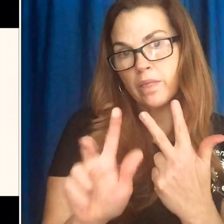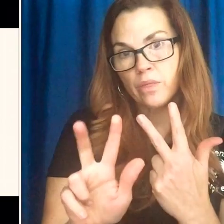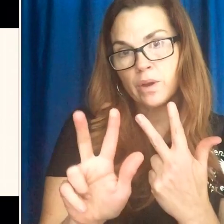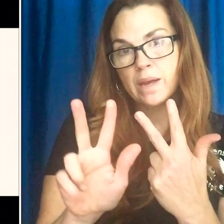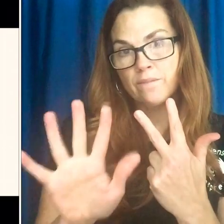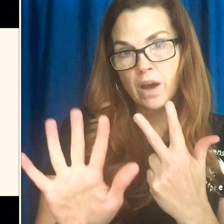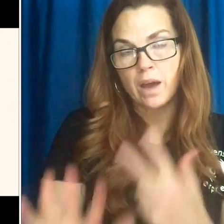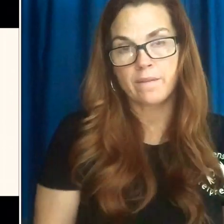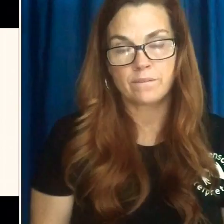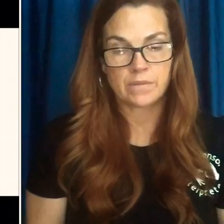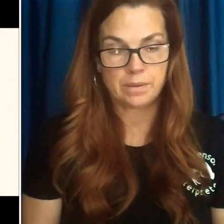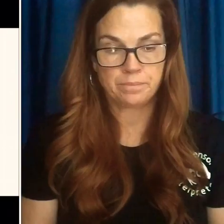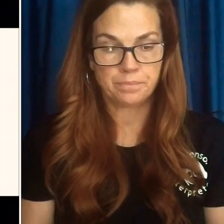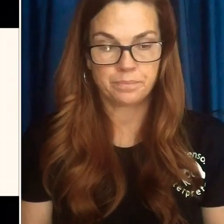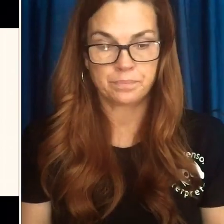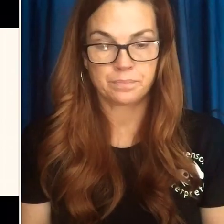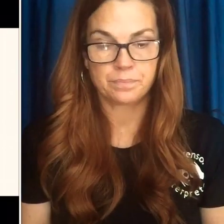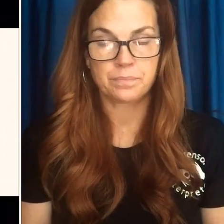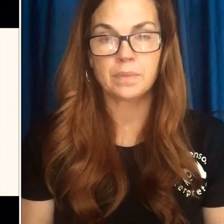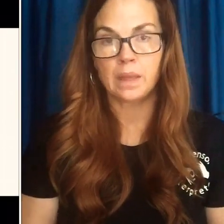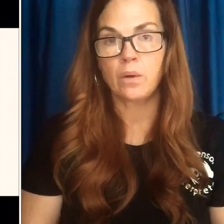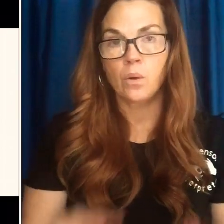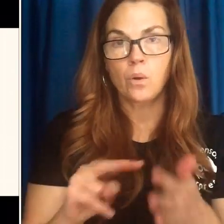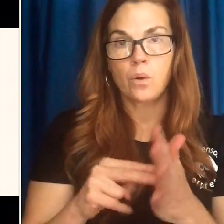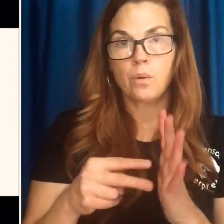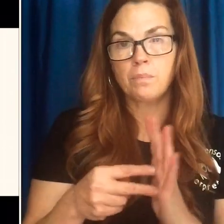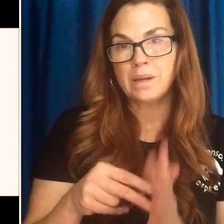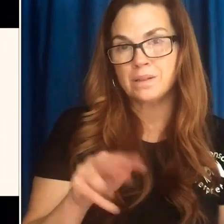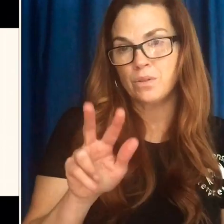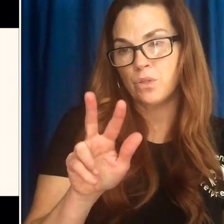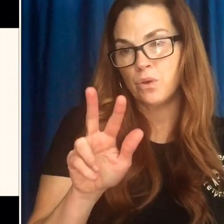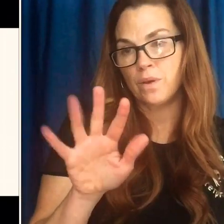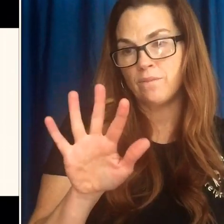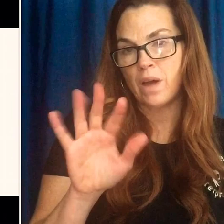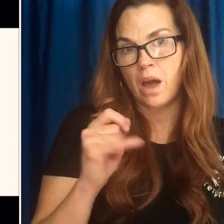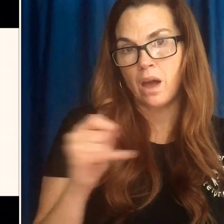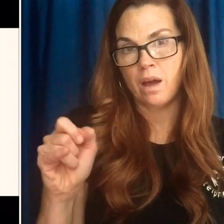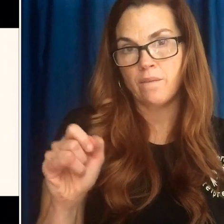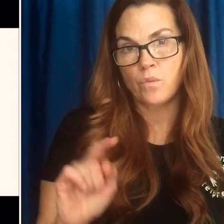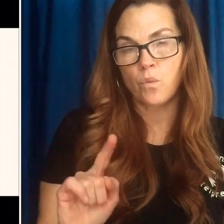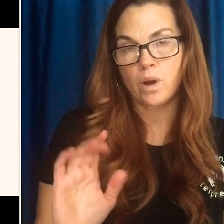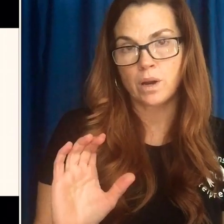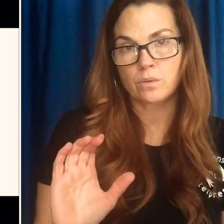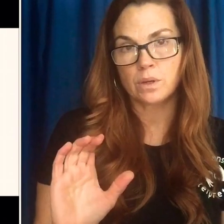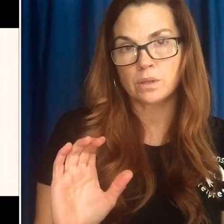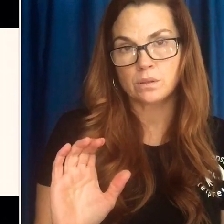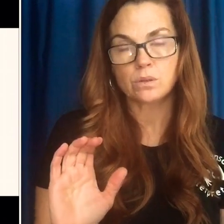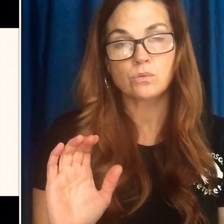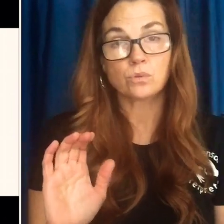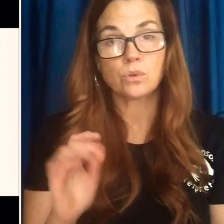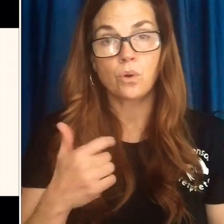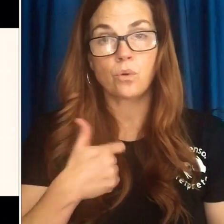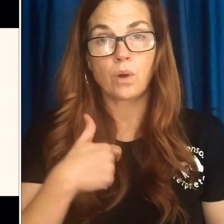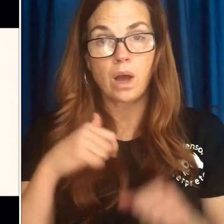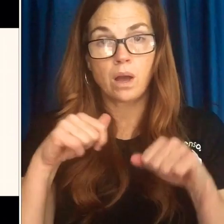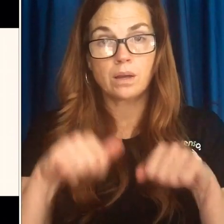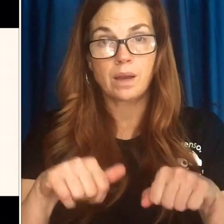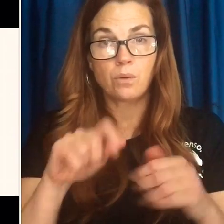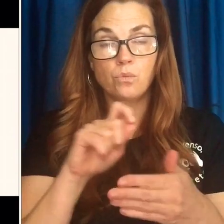0.35, or 35 hundredths. So I can write that decimal